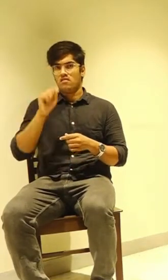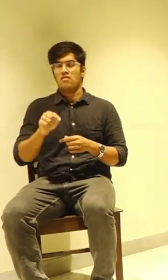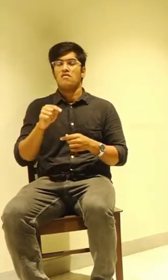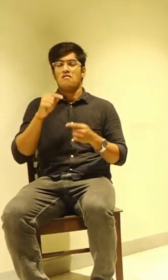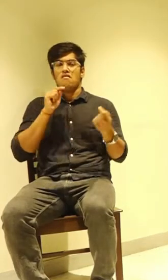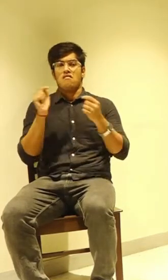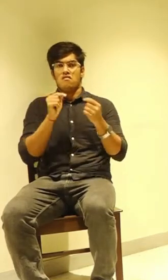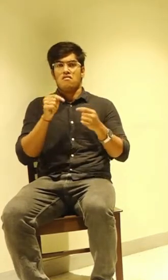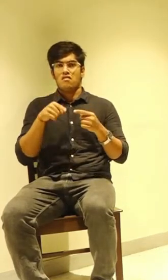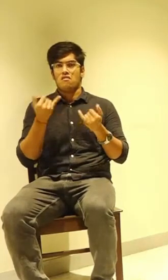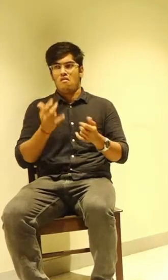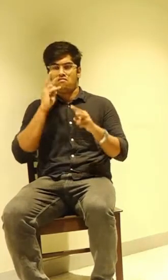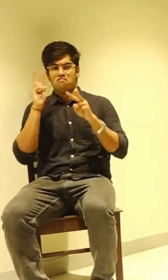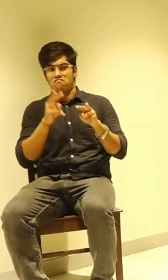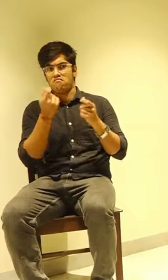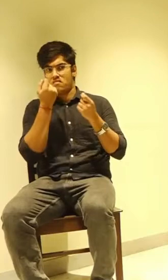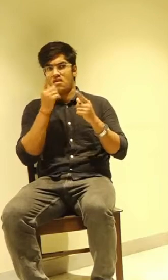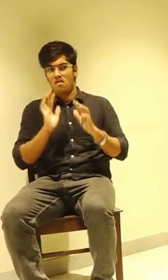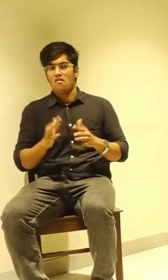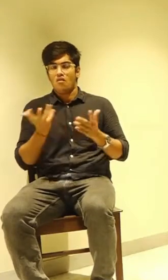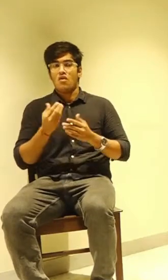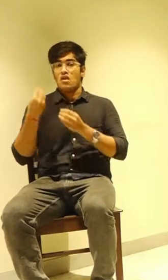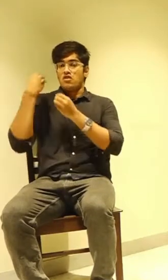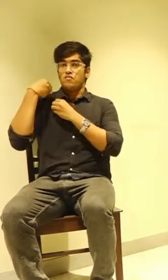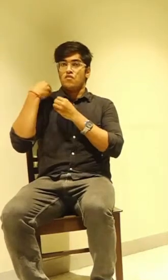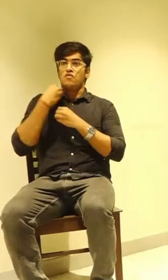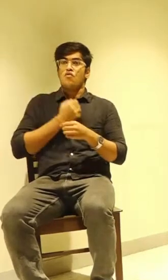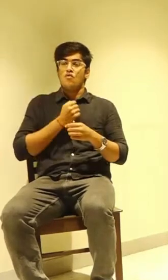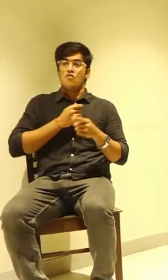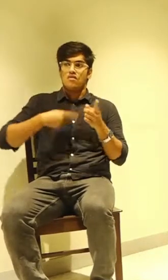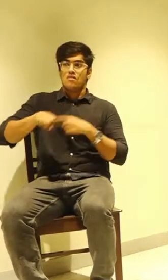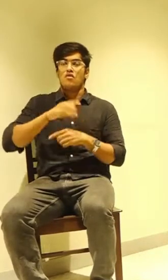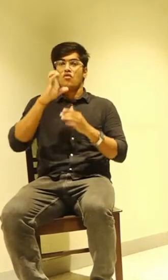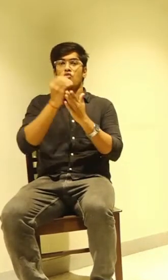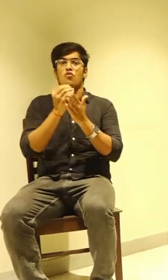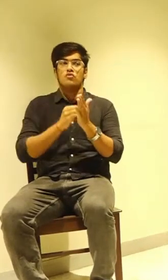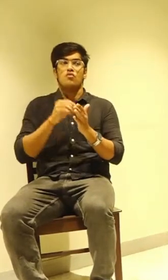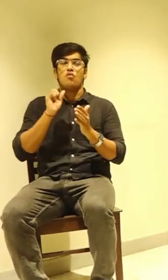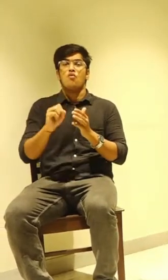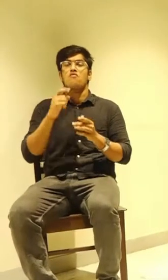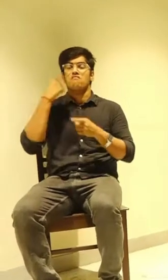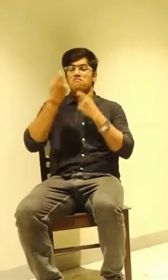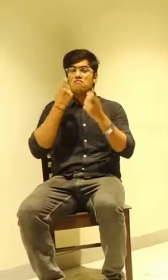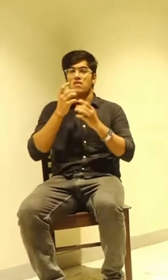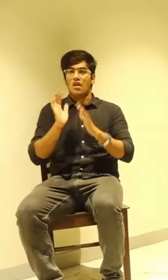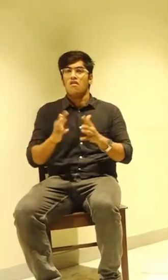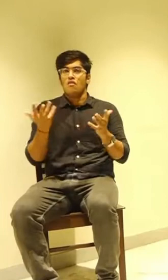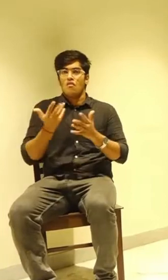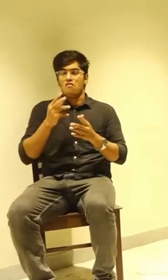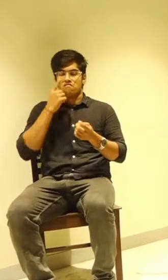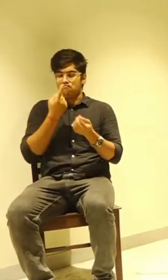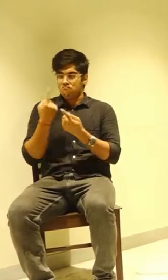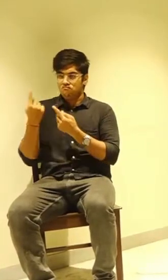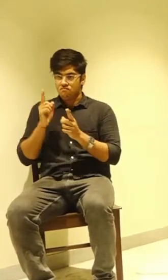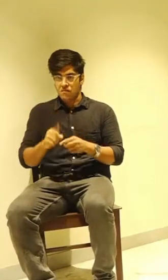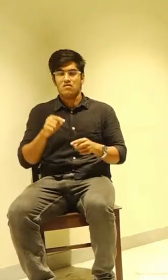into considerable context. It's the responsibility that our constitutional functionaries have that is most important to keep under scrutiny and